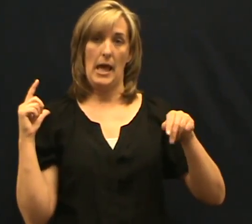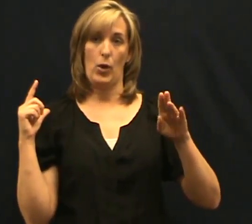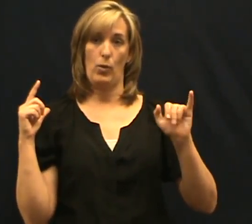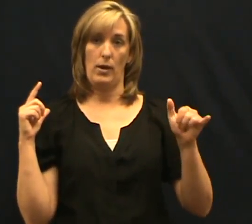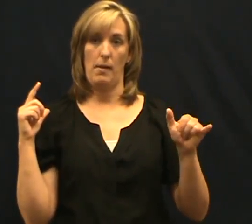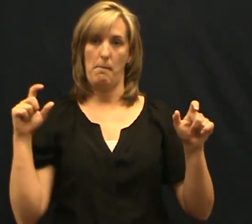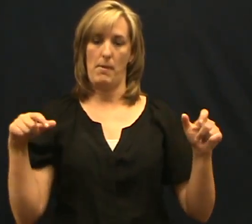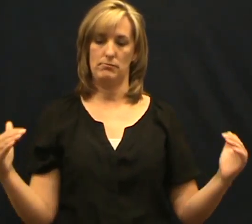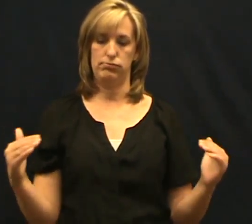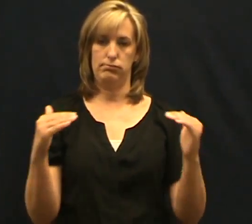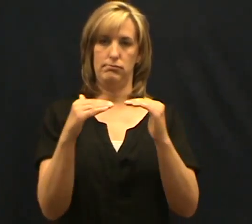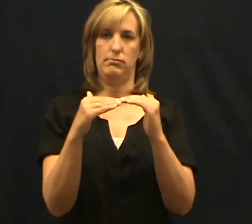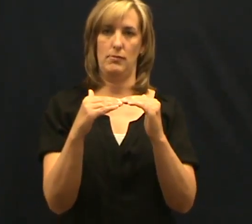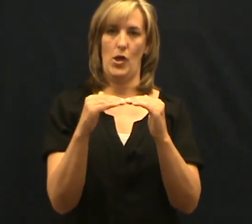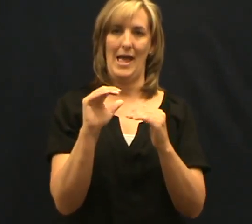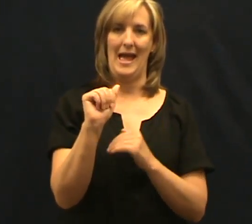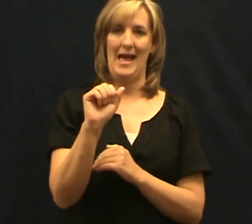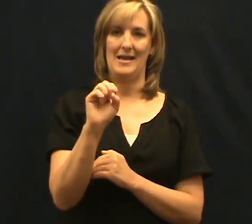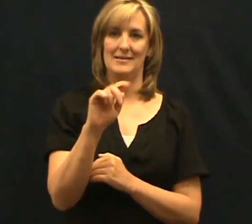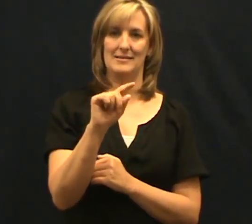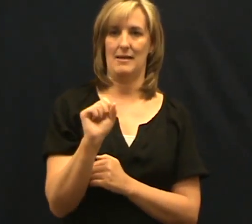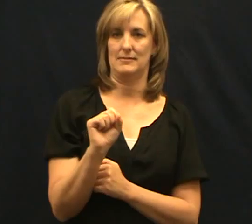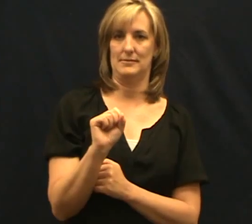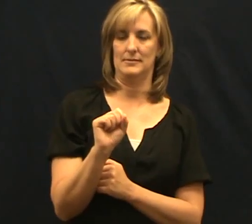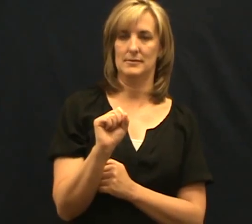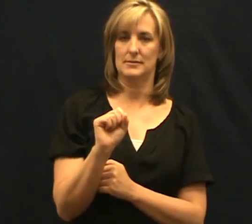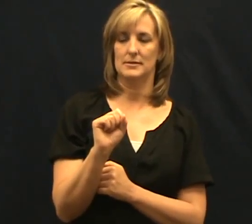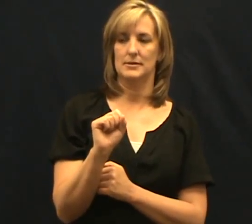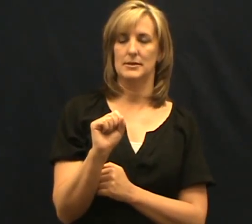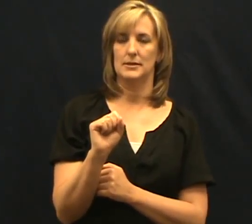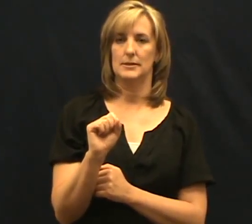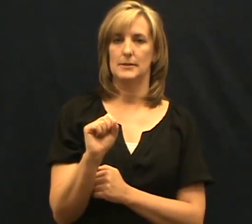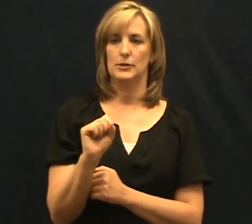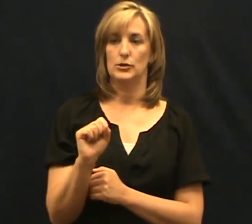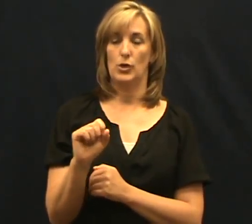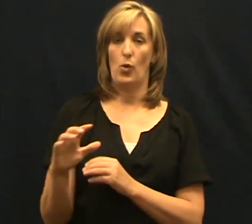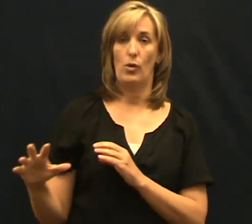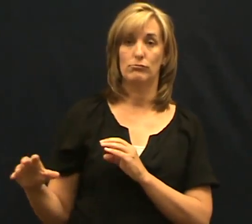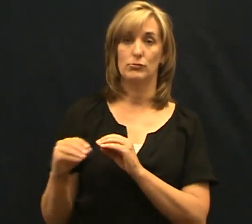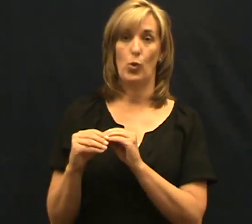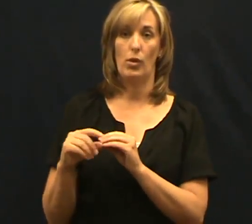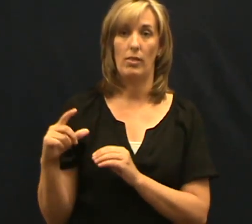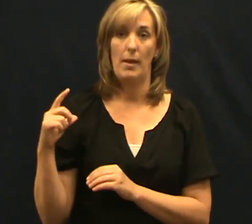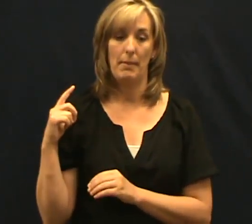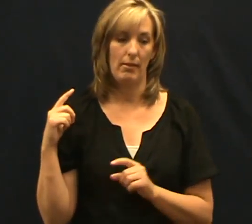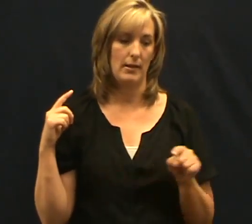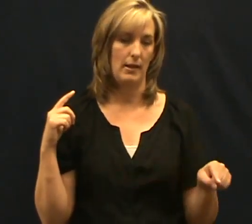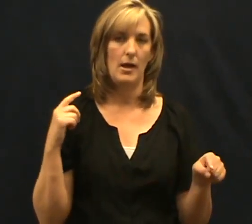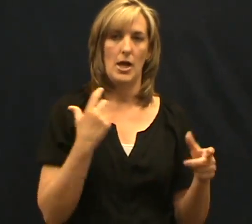line on our financial statement is total liabilities and stockholders' equity. We add those two up, and they equal